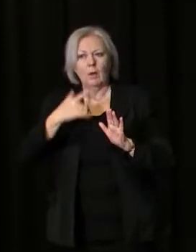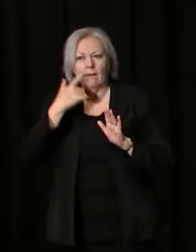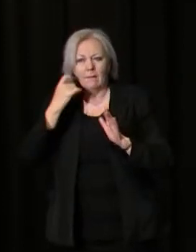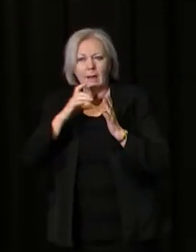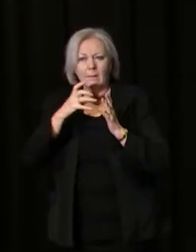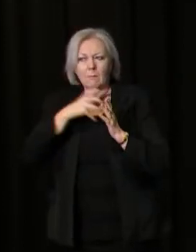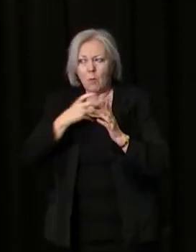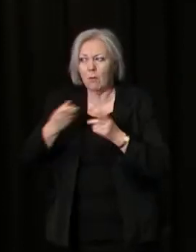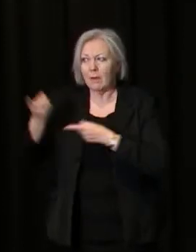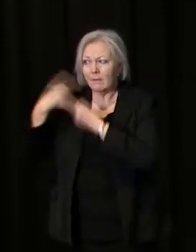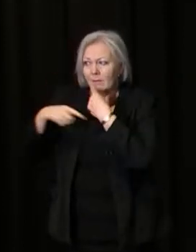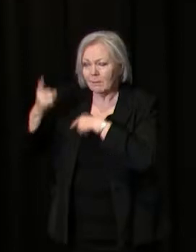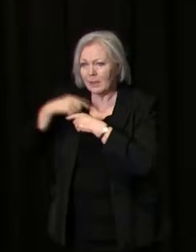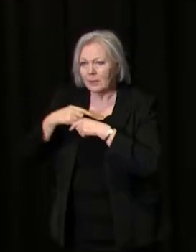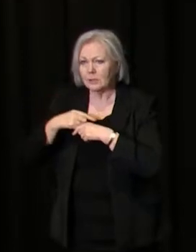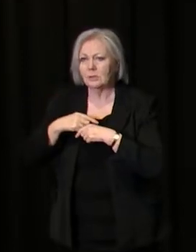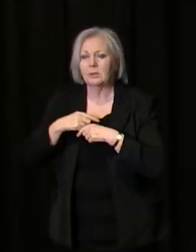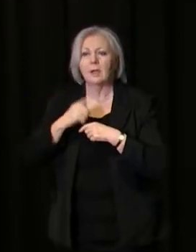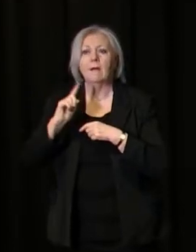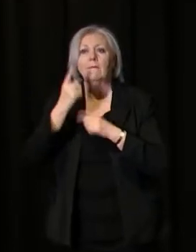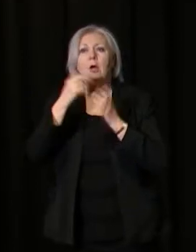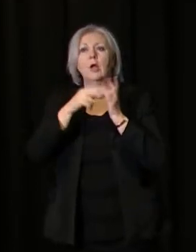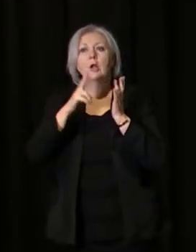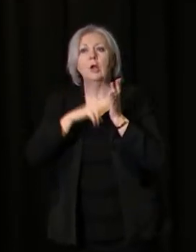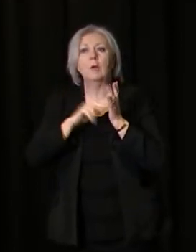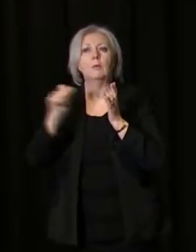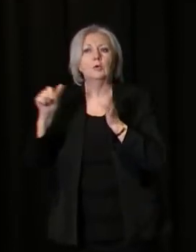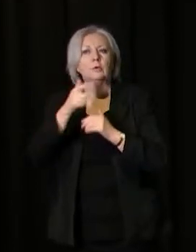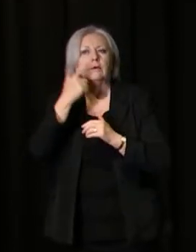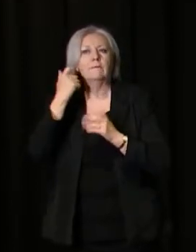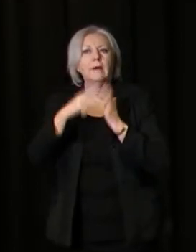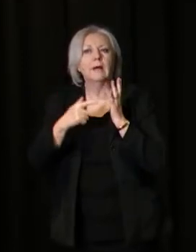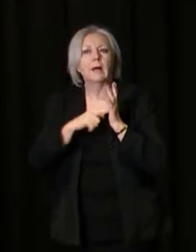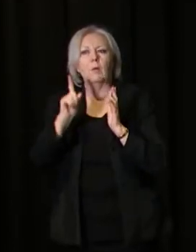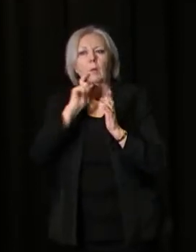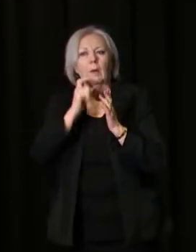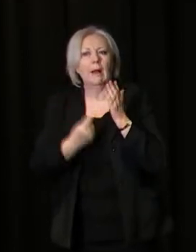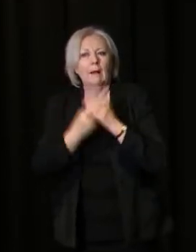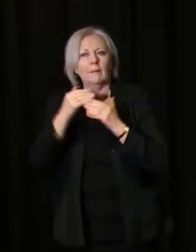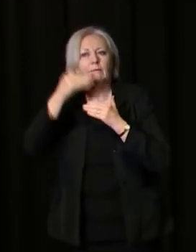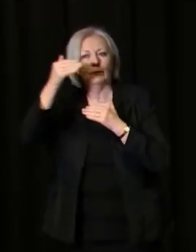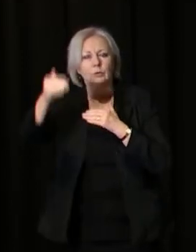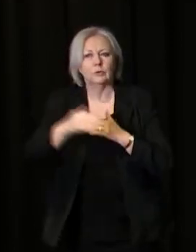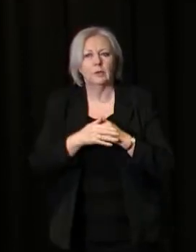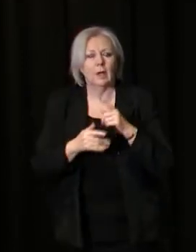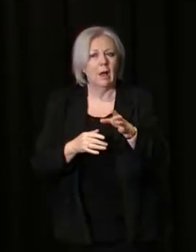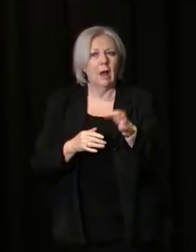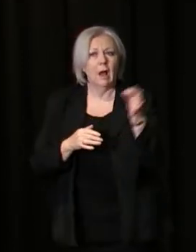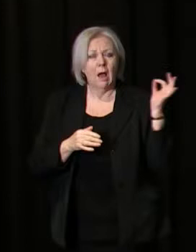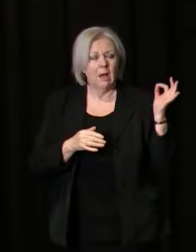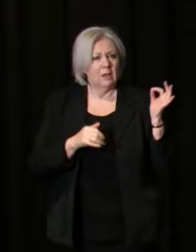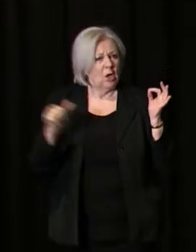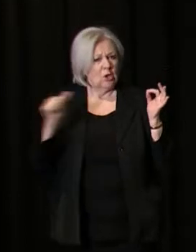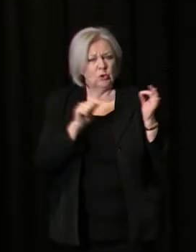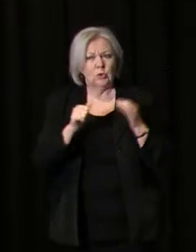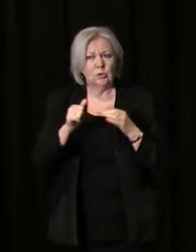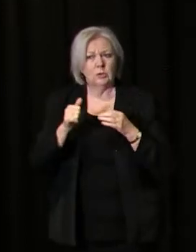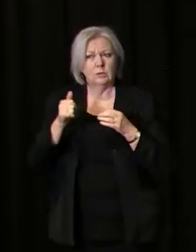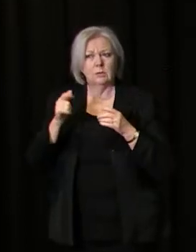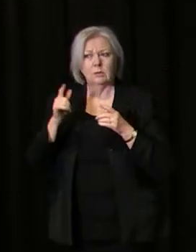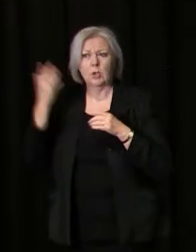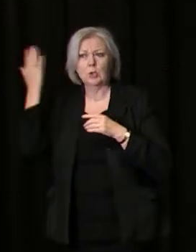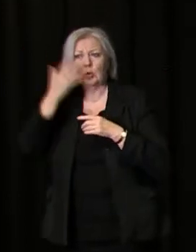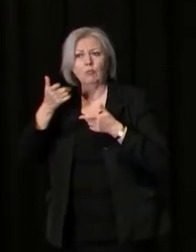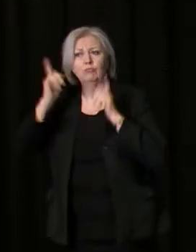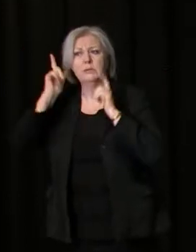November date comes in, we'll have more to say. Should principals close schools after just a handful of cases? Well, there's material